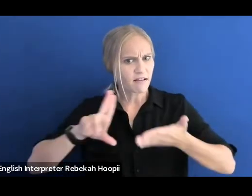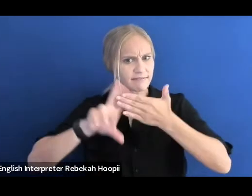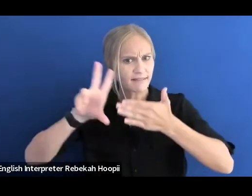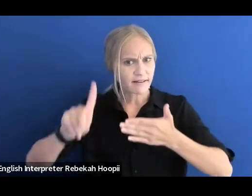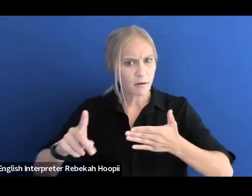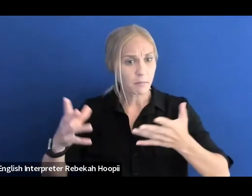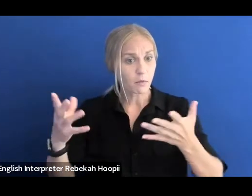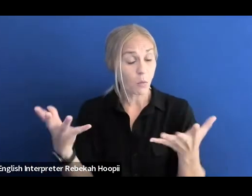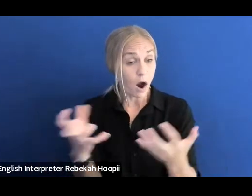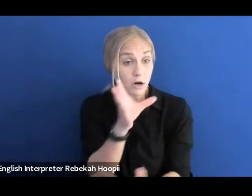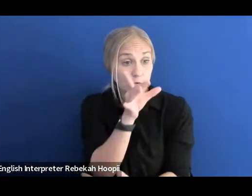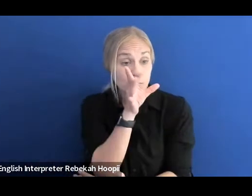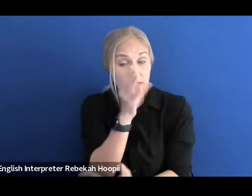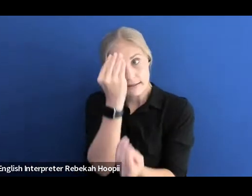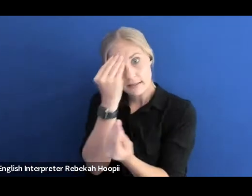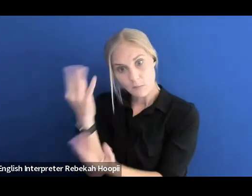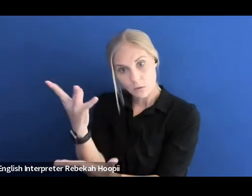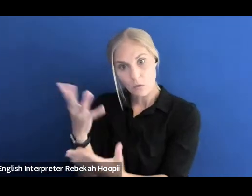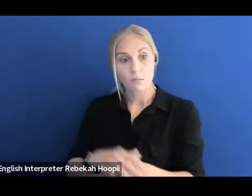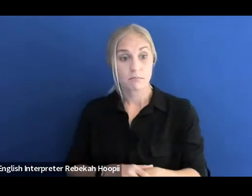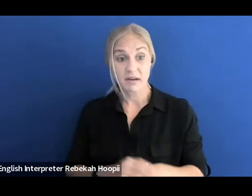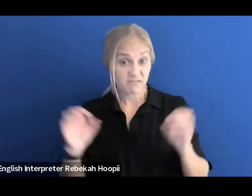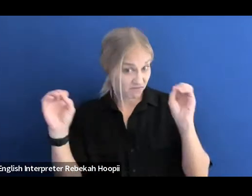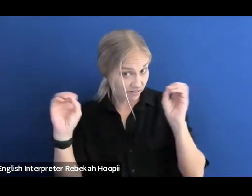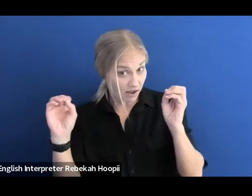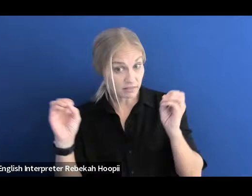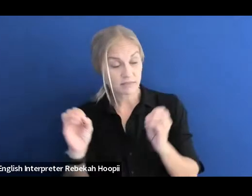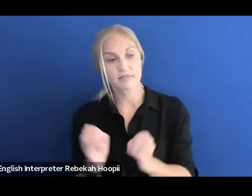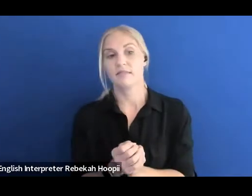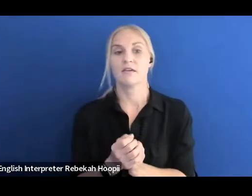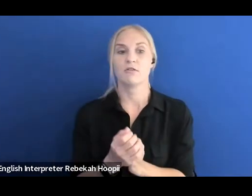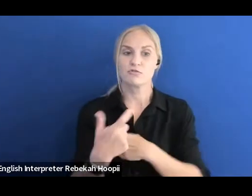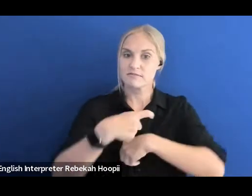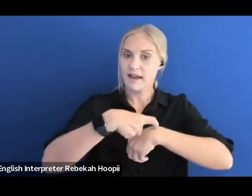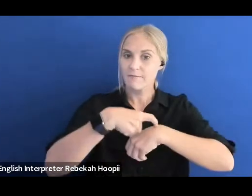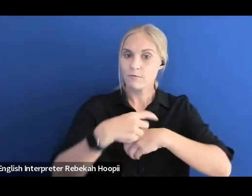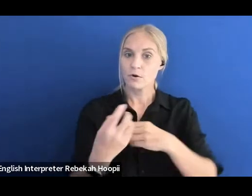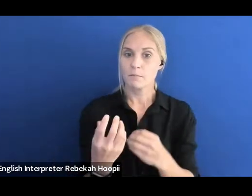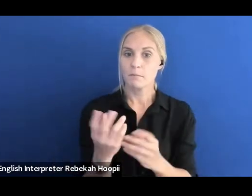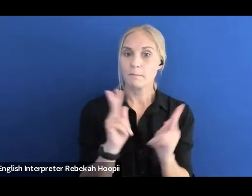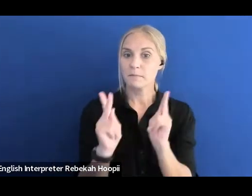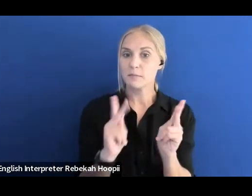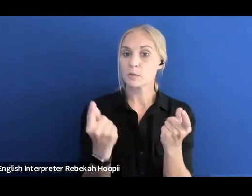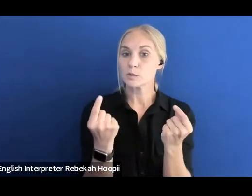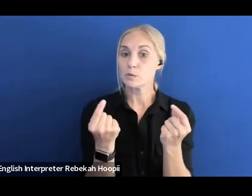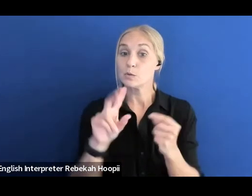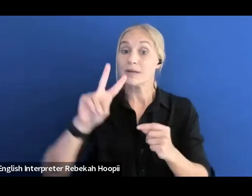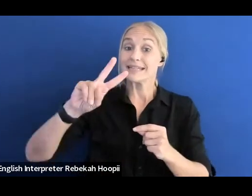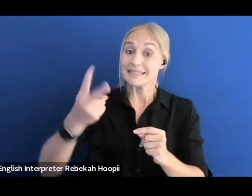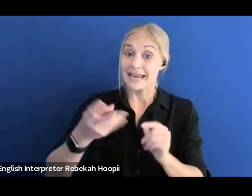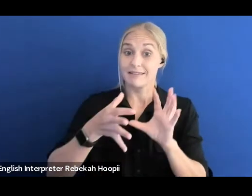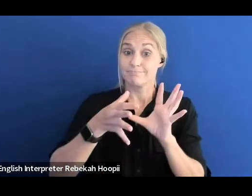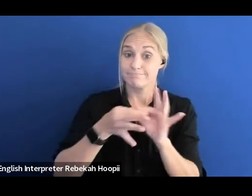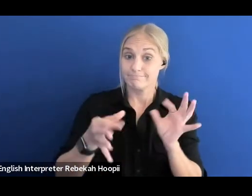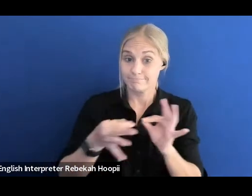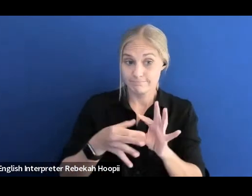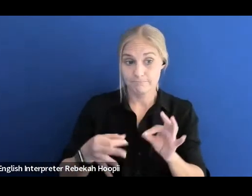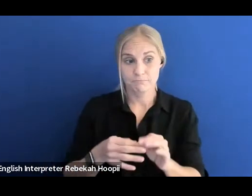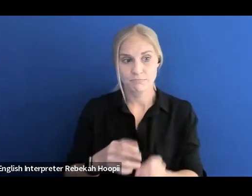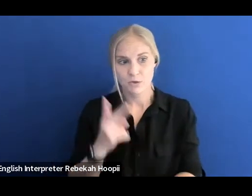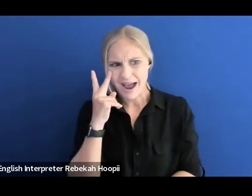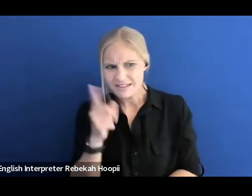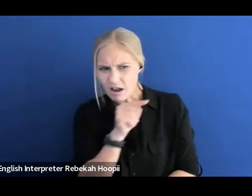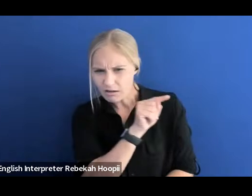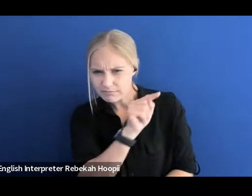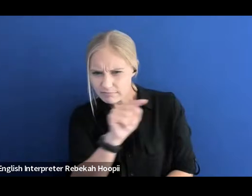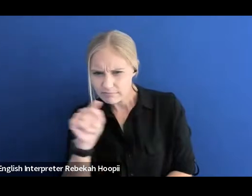let me know. And if not, we have time for a few speakers to go twice, so maybe just two or three. So I saw your hands up.